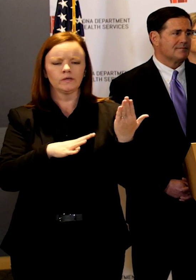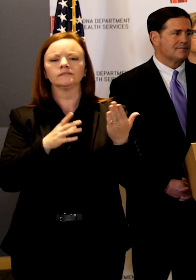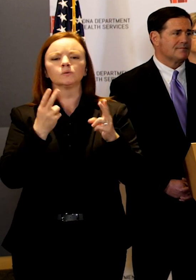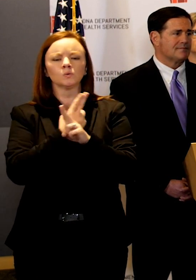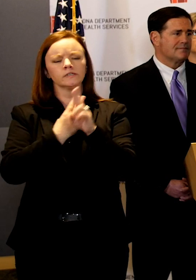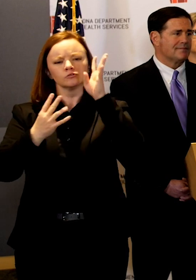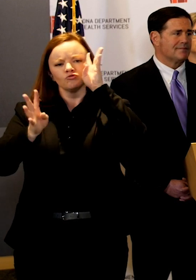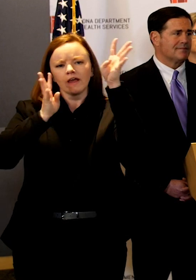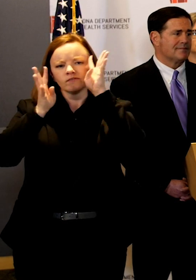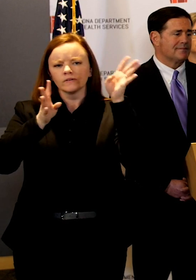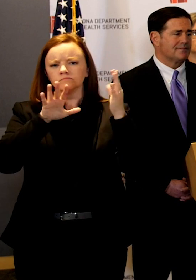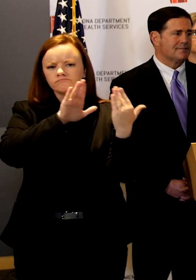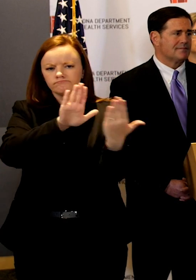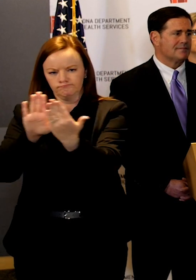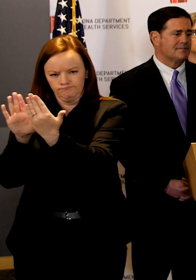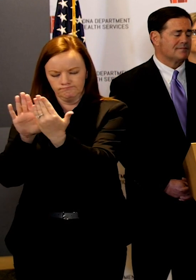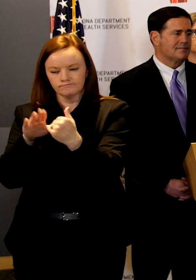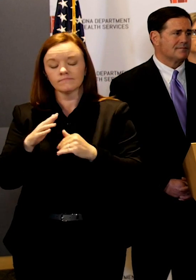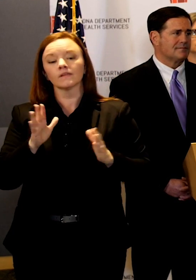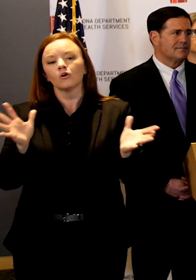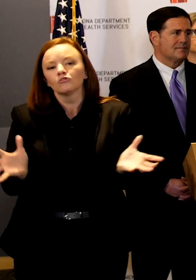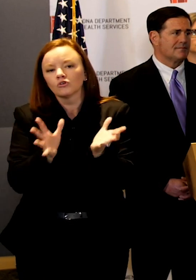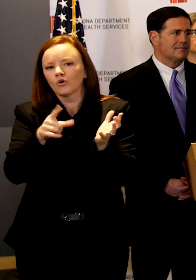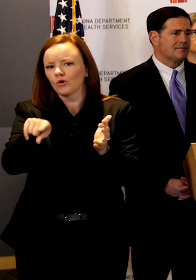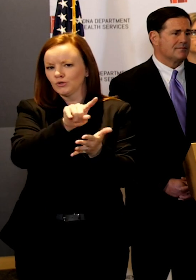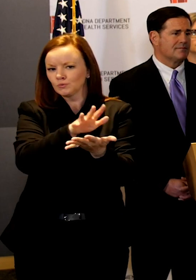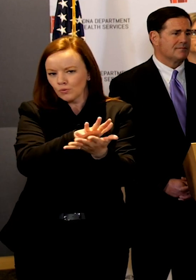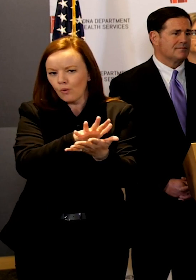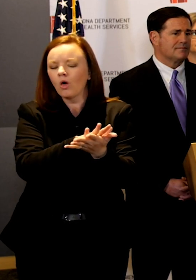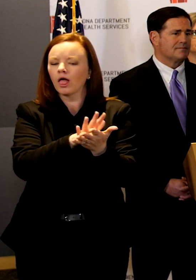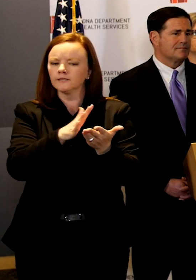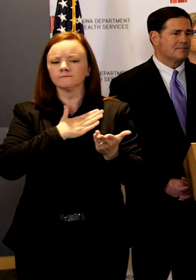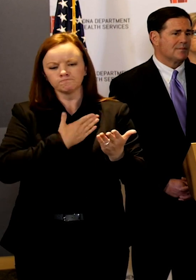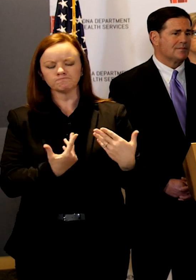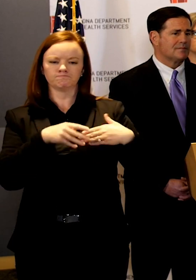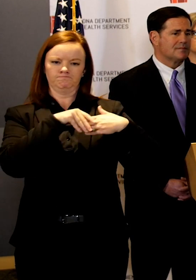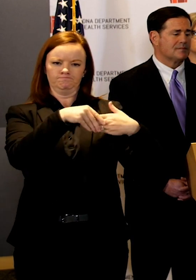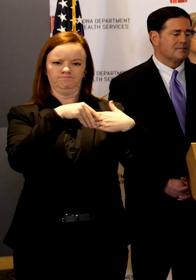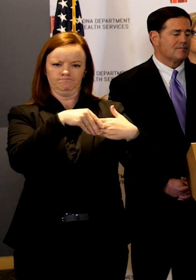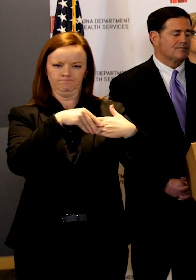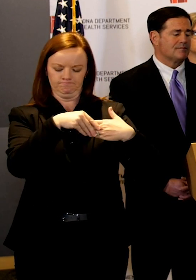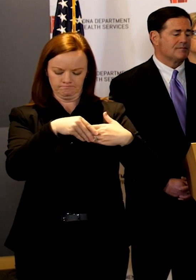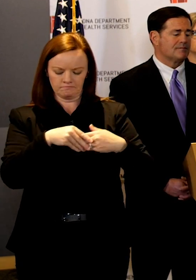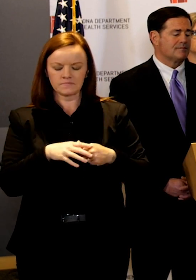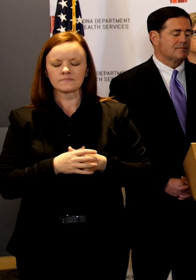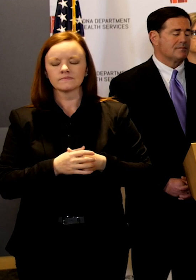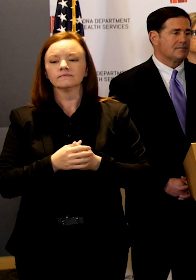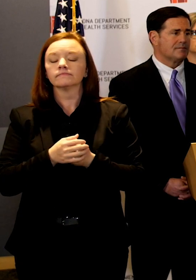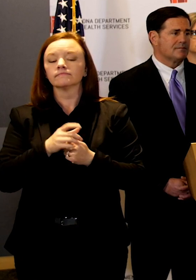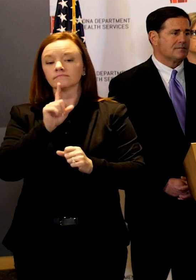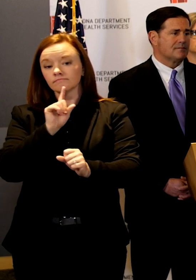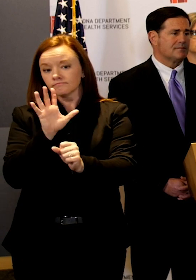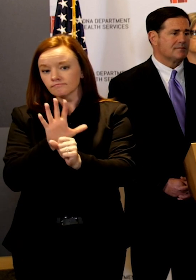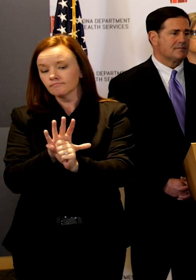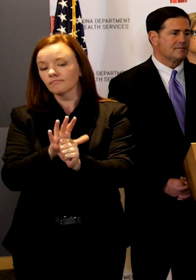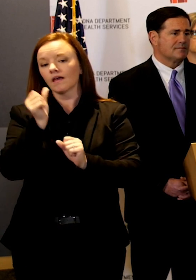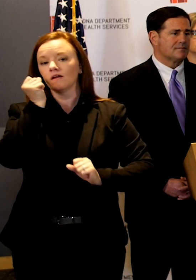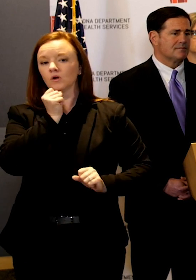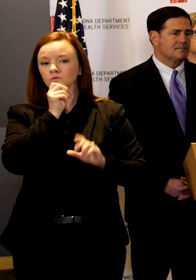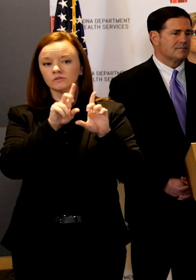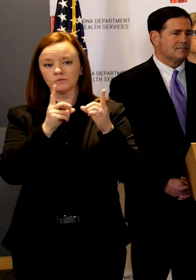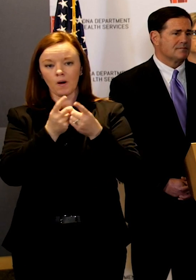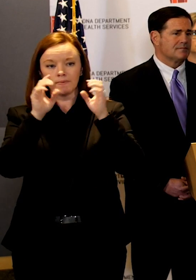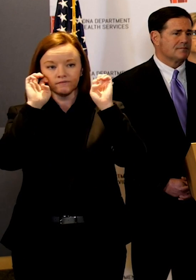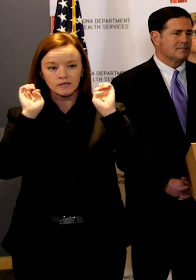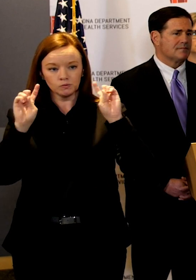ways. I urge schools to be as flexible as possible during this time, and I want to assure you that the Arizona